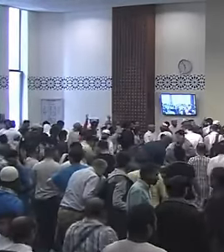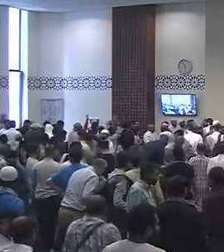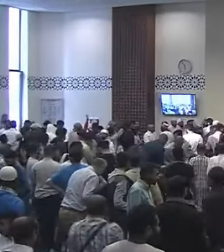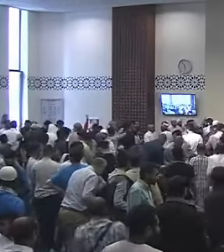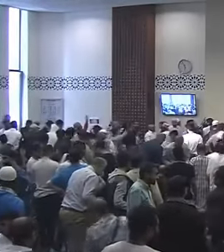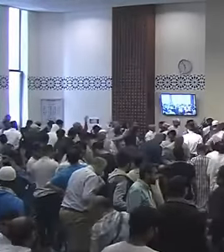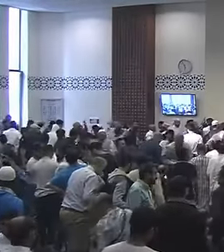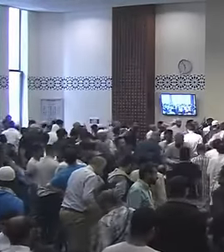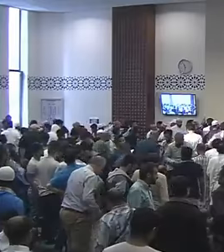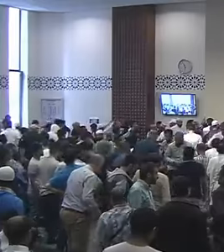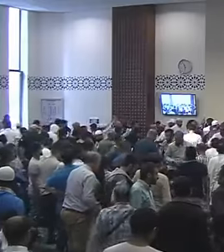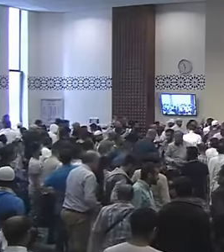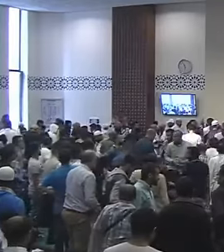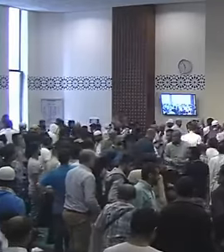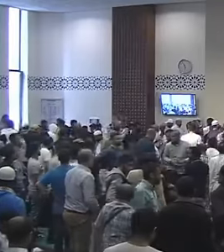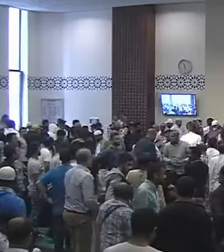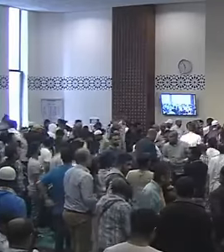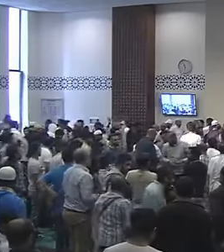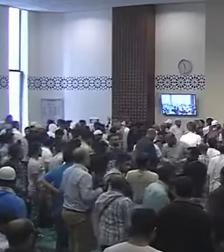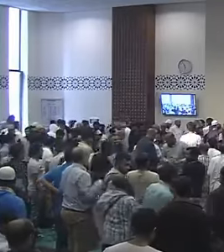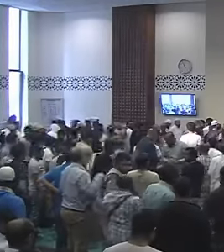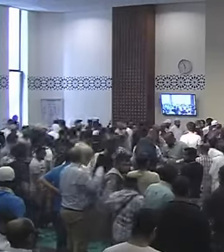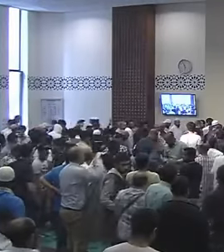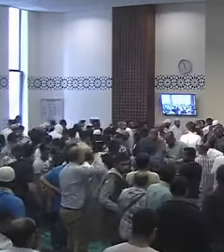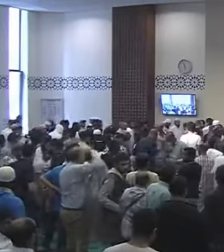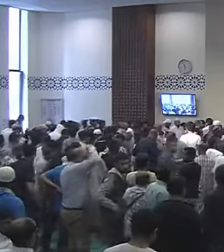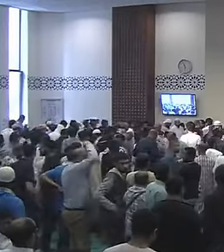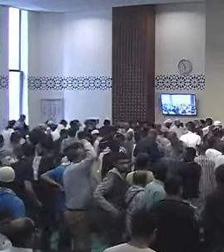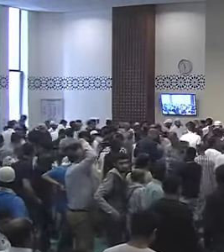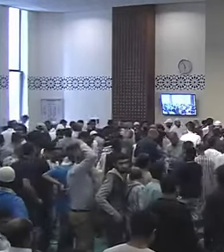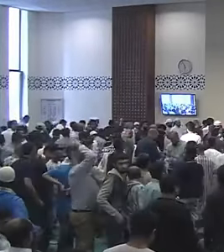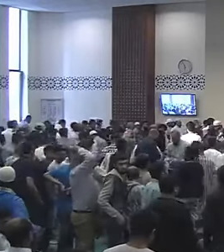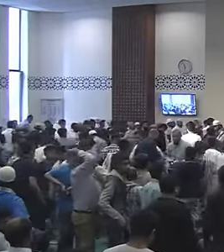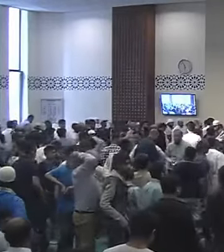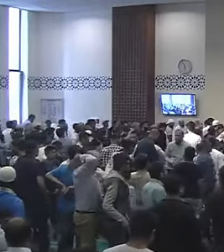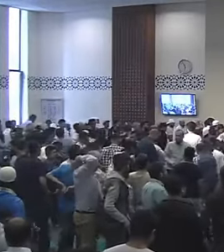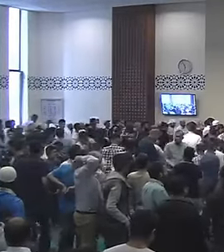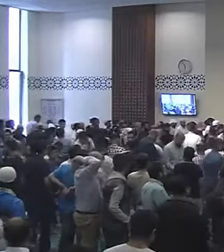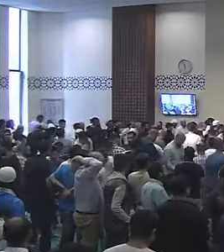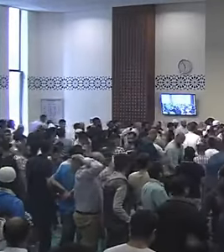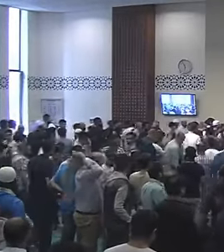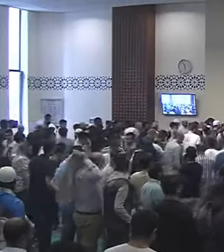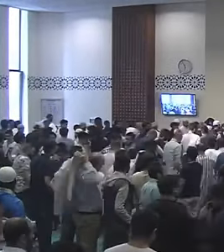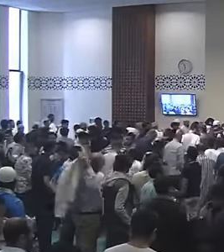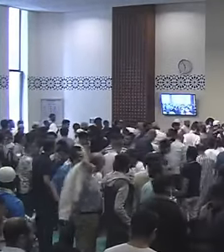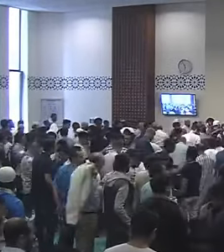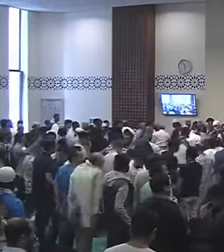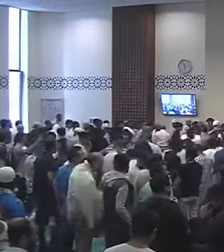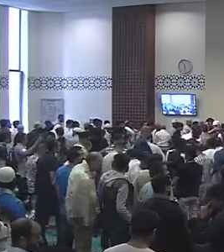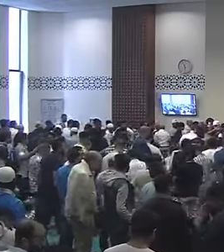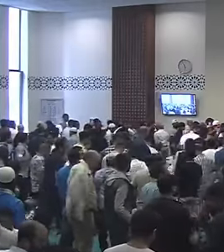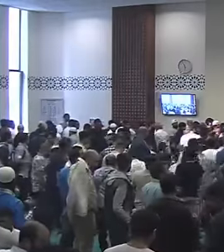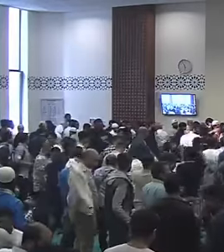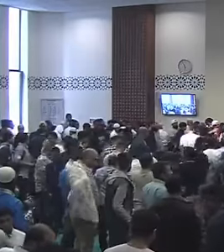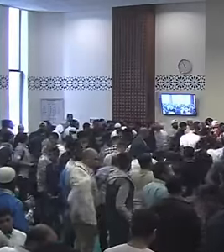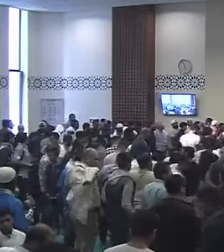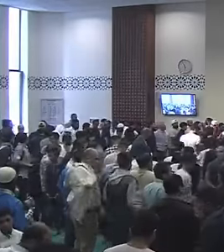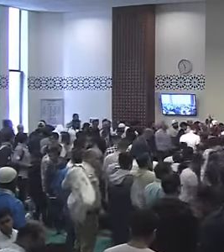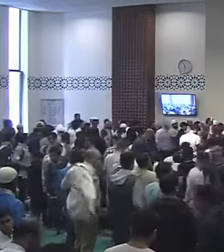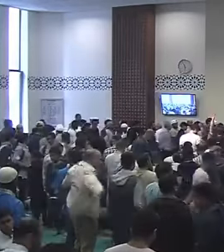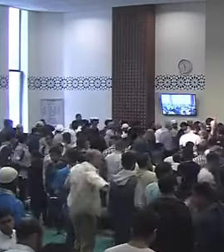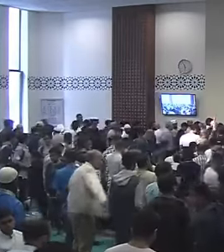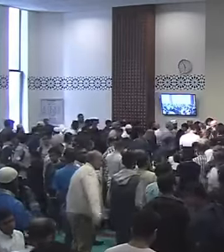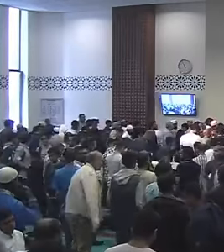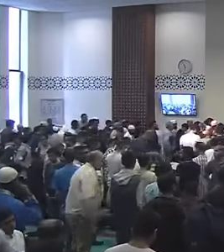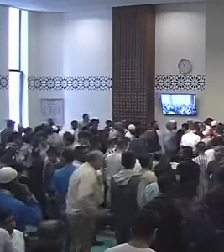It's released in 2 weeks, inshallah. It's called Divine Speech. Yeah. It'll be available